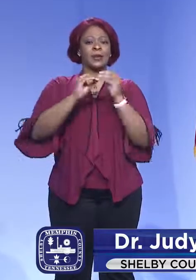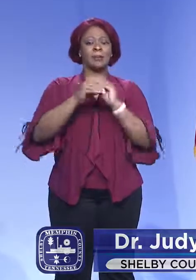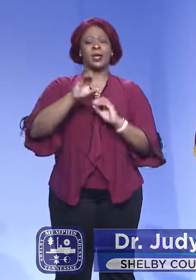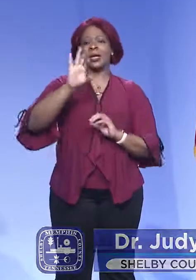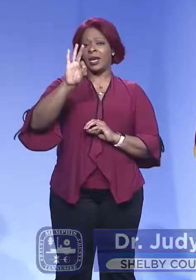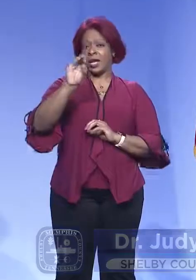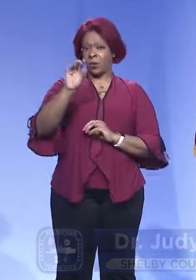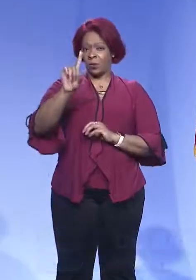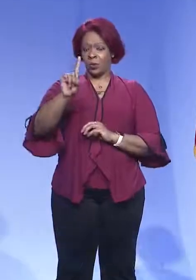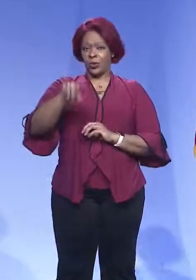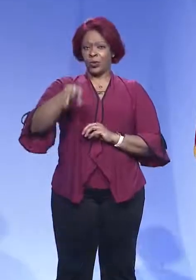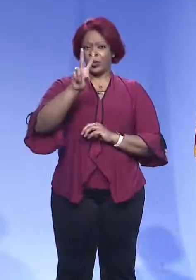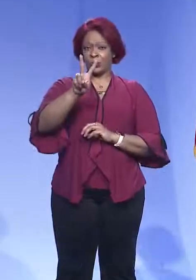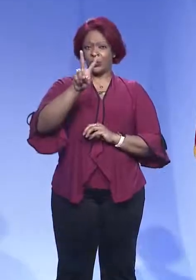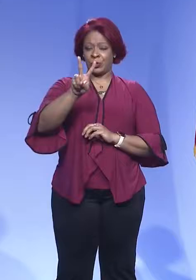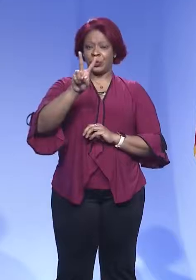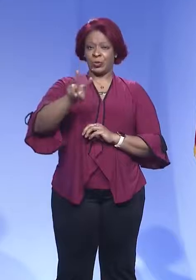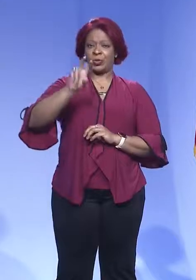is